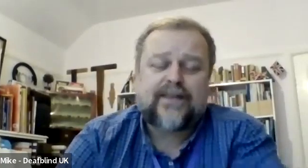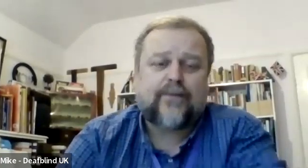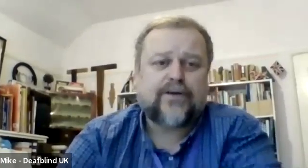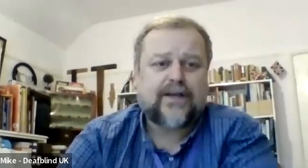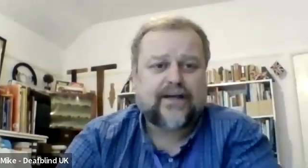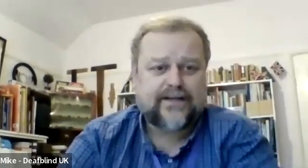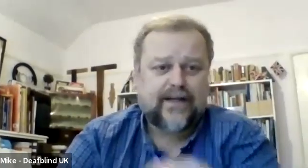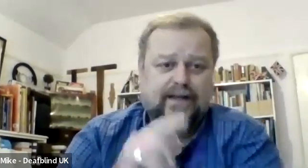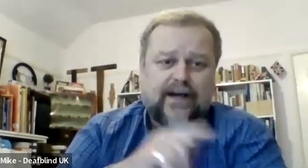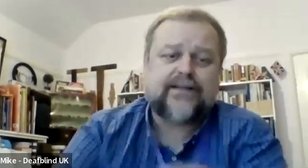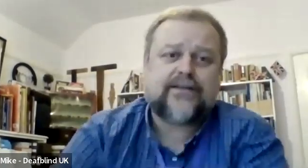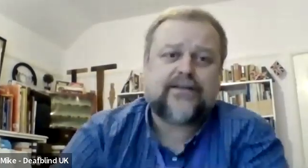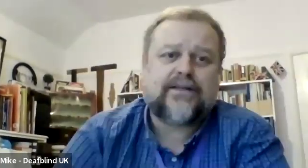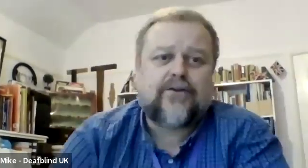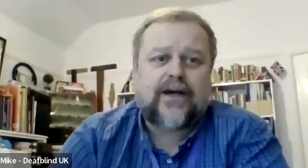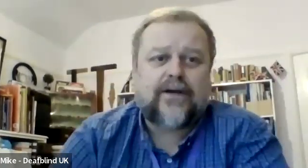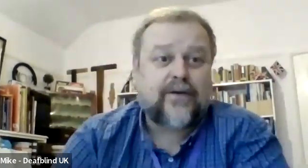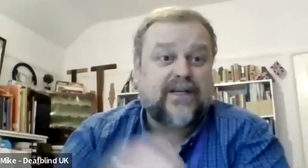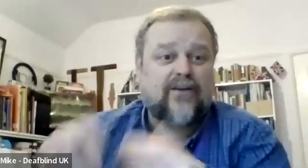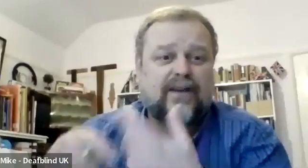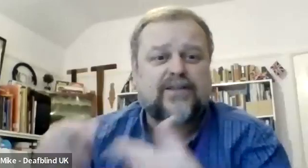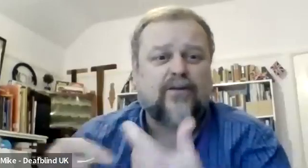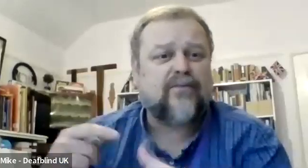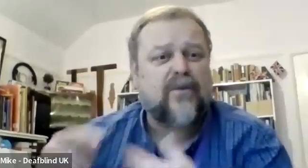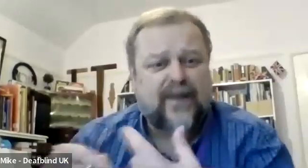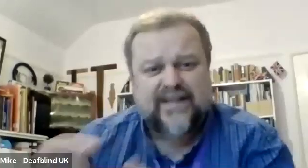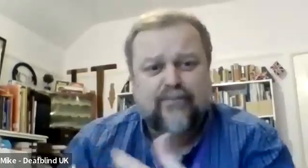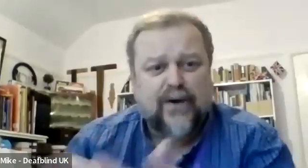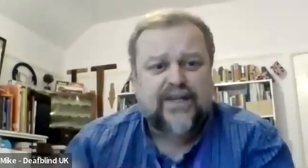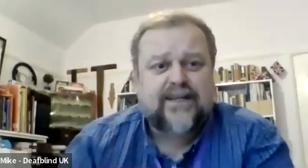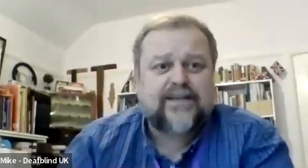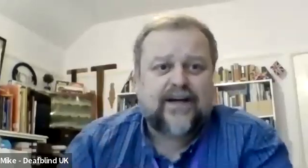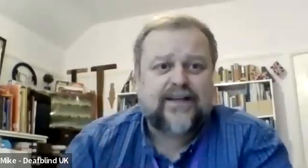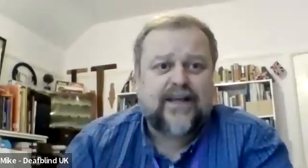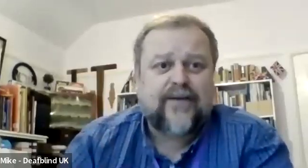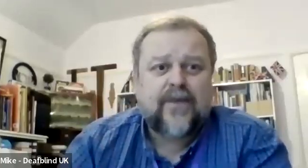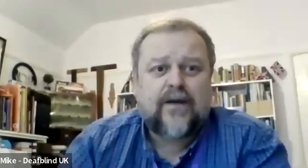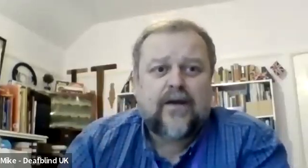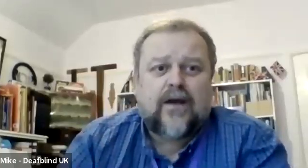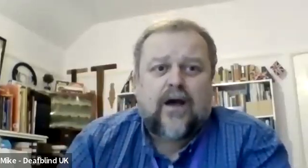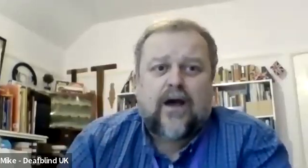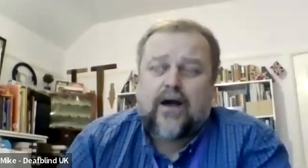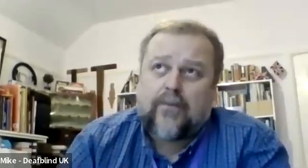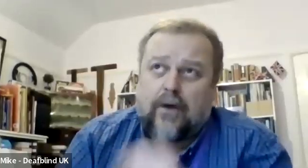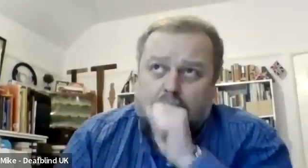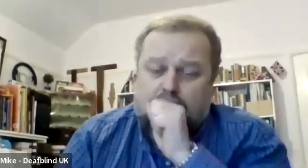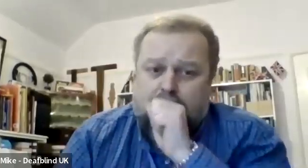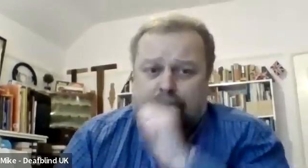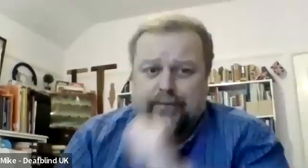first had that project idea that I described earlier, which included the sort of the mobility buddies idea,